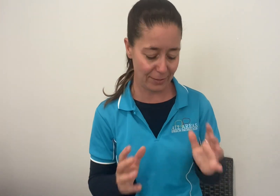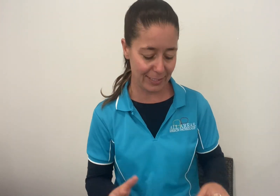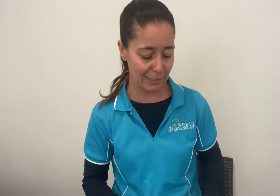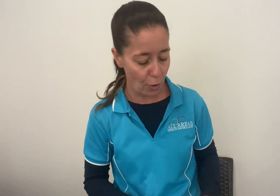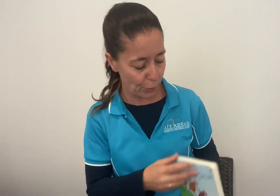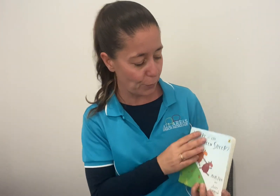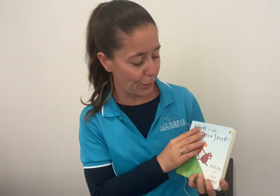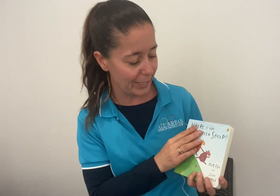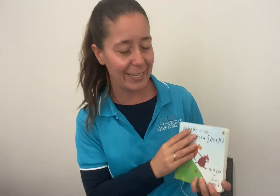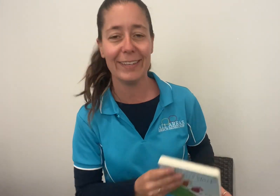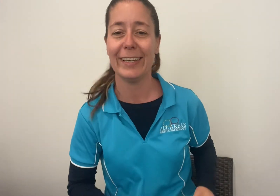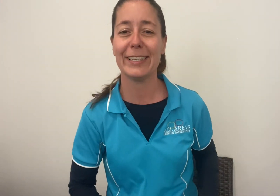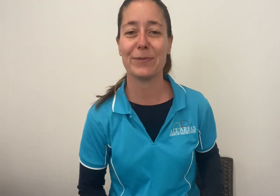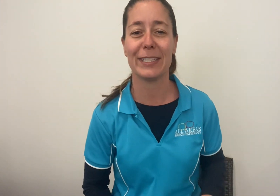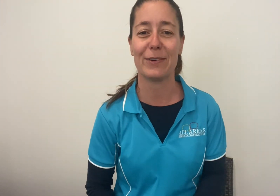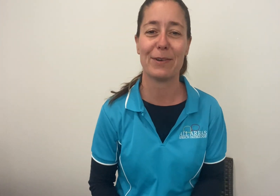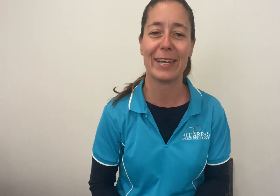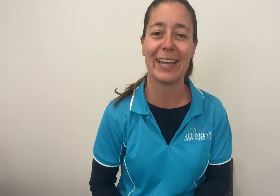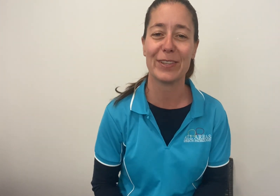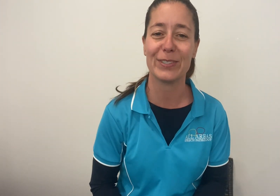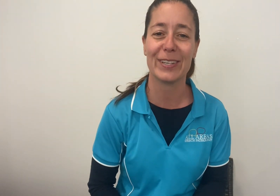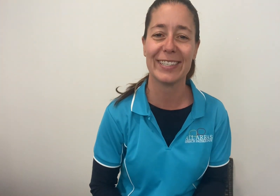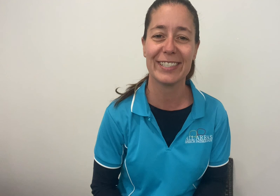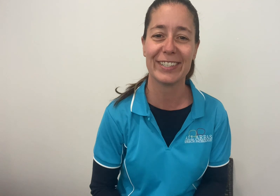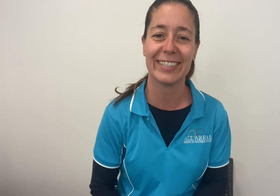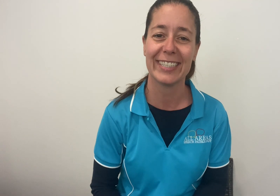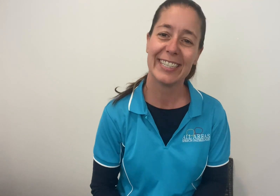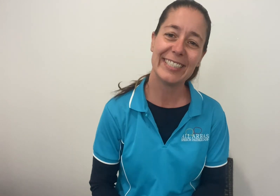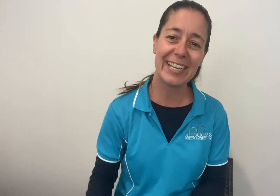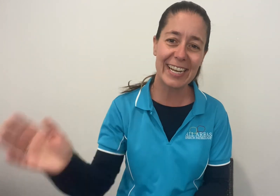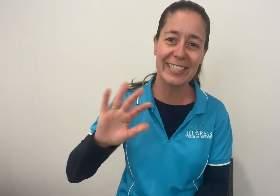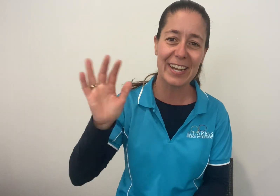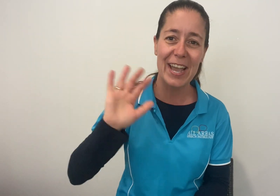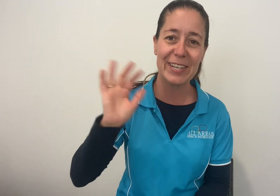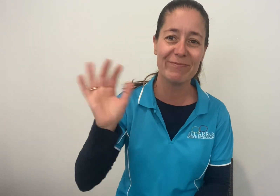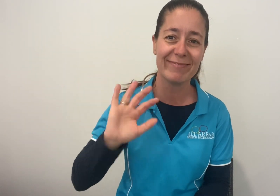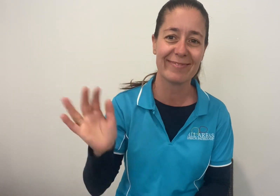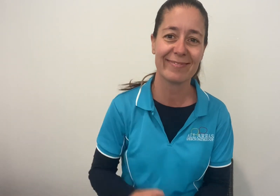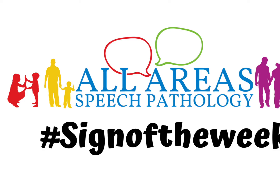slow wording is a really great way to add those signs too. See you next time.